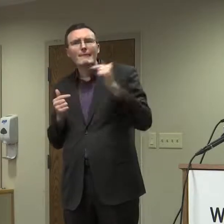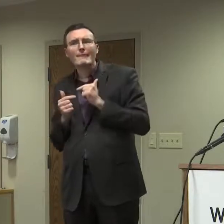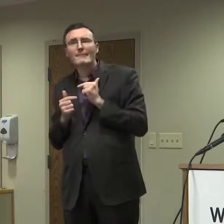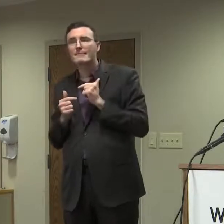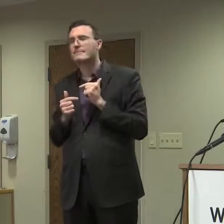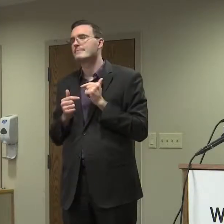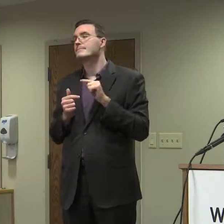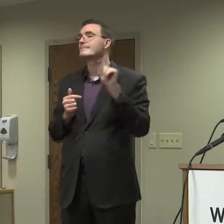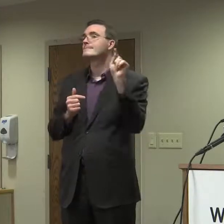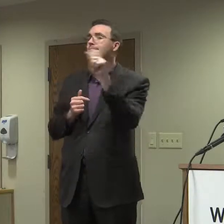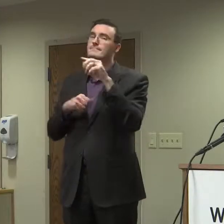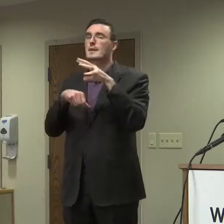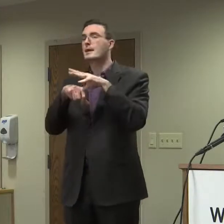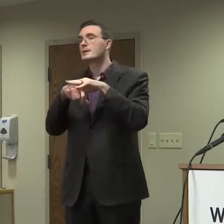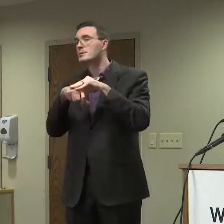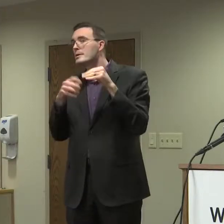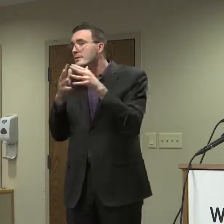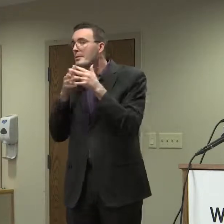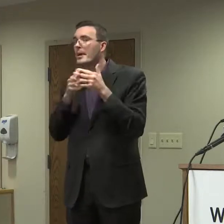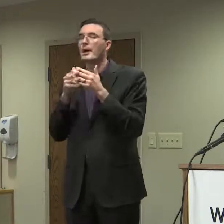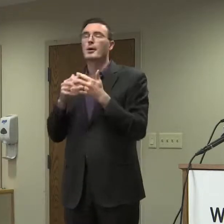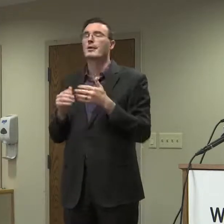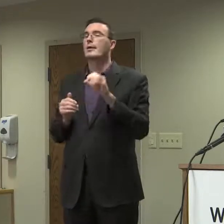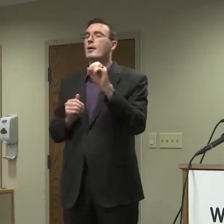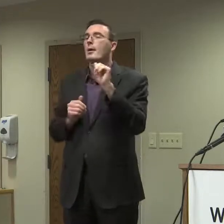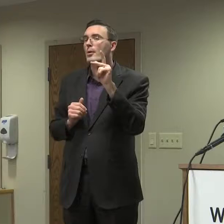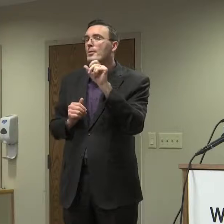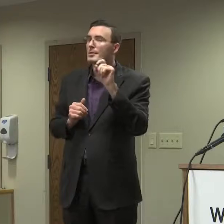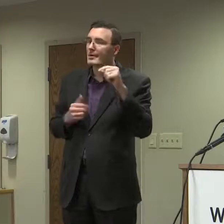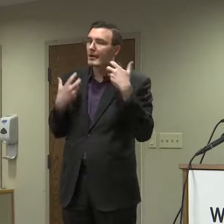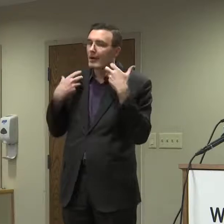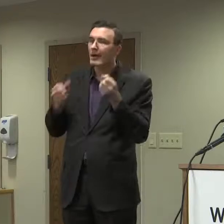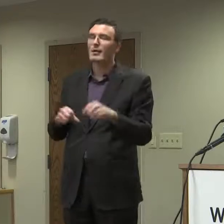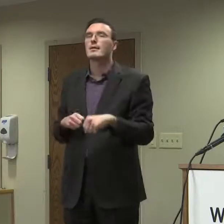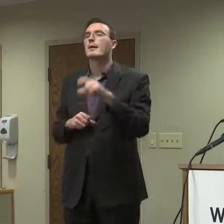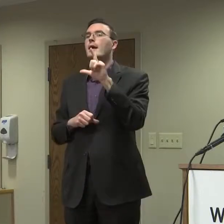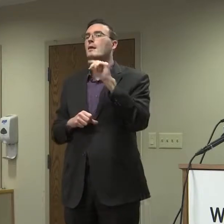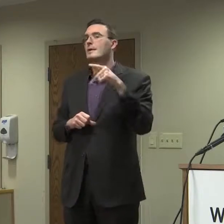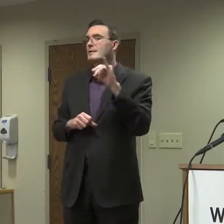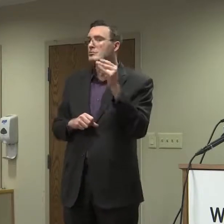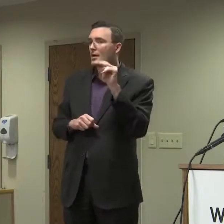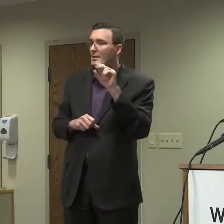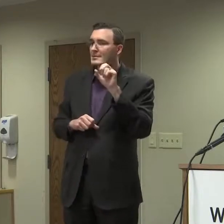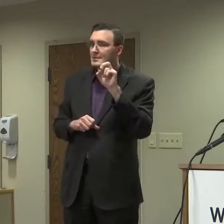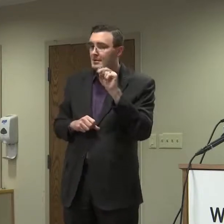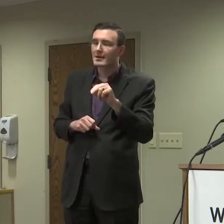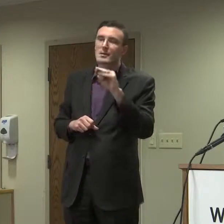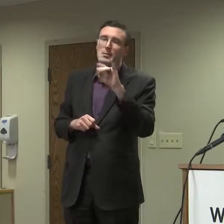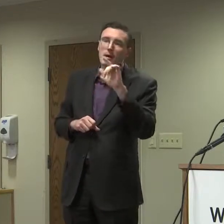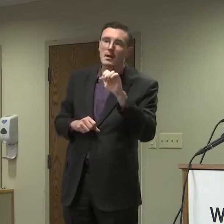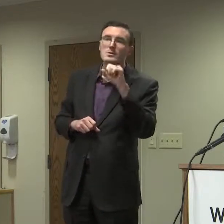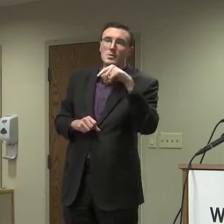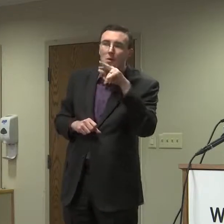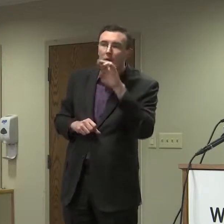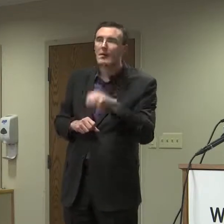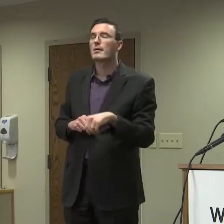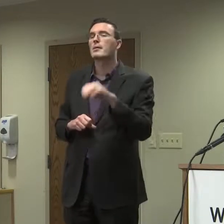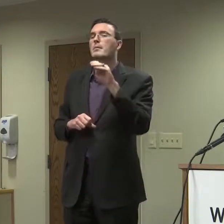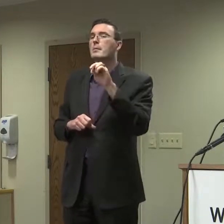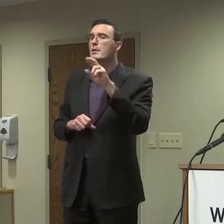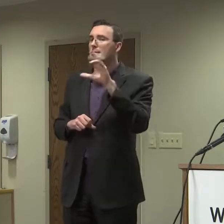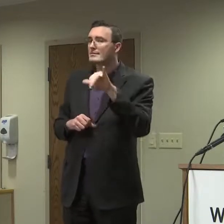Healthcare, Oak Street Health, UI Health, LP Johnson Miles Square, Mercy Health, and Swedish